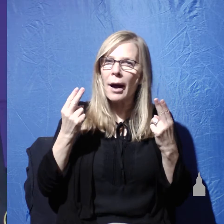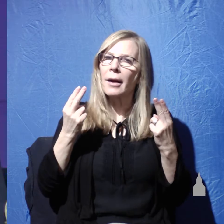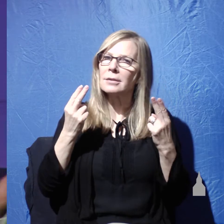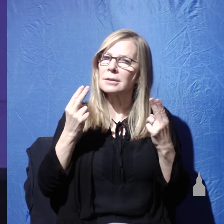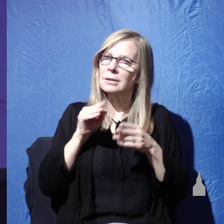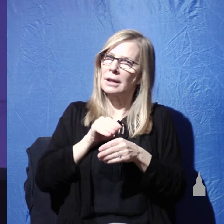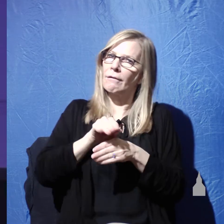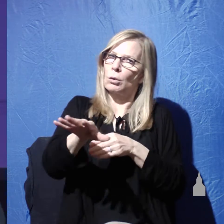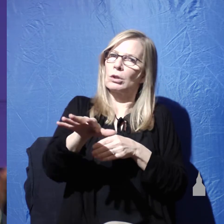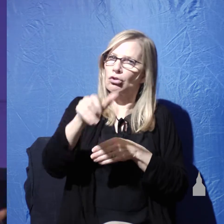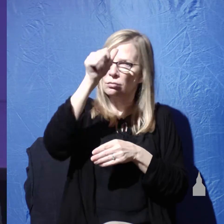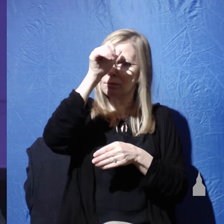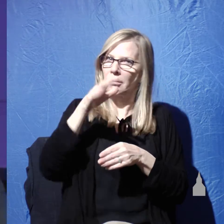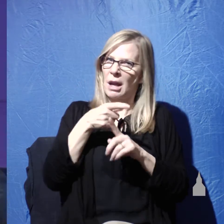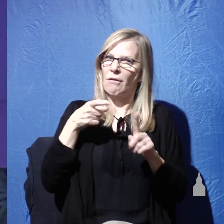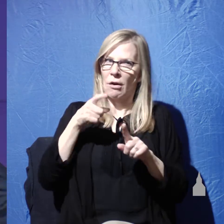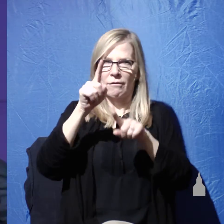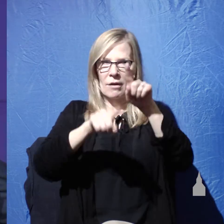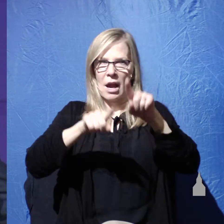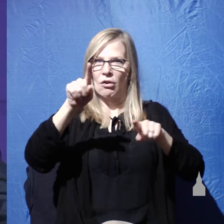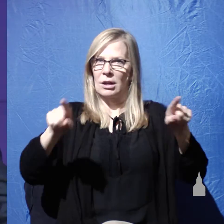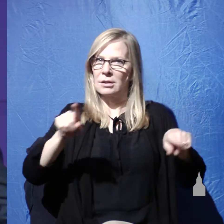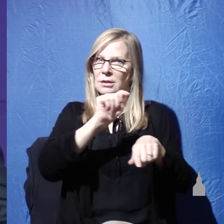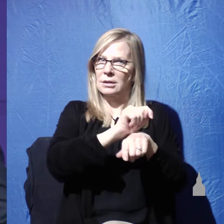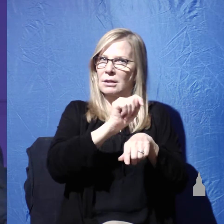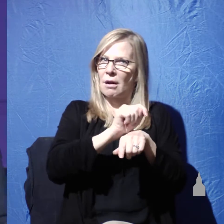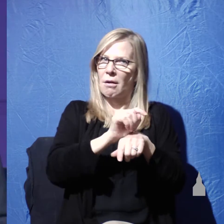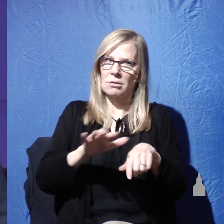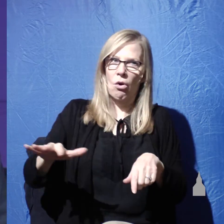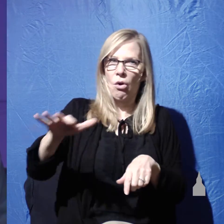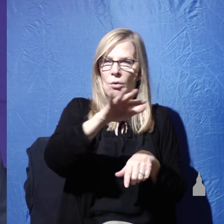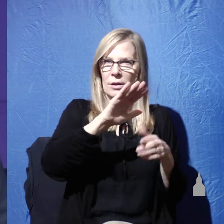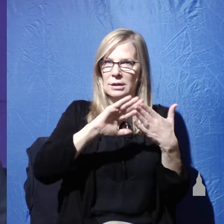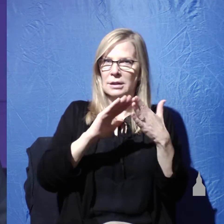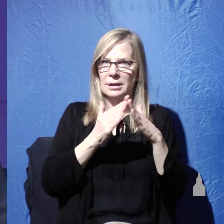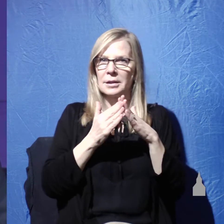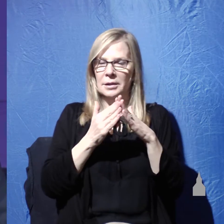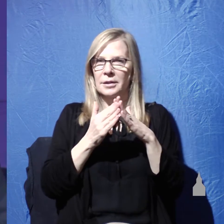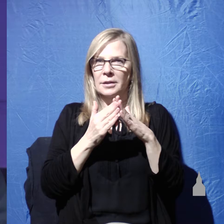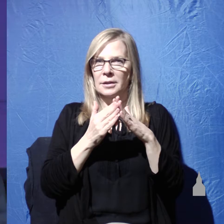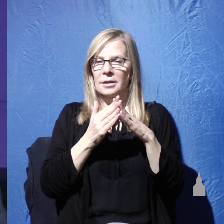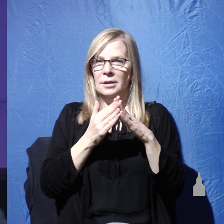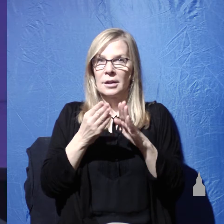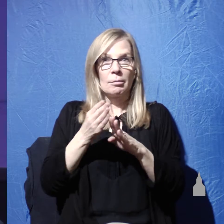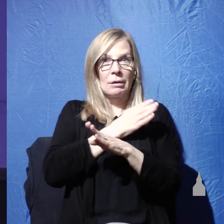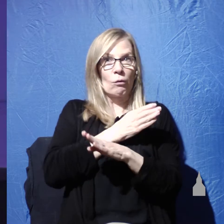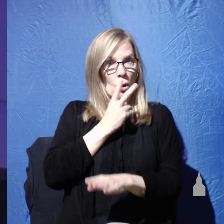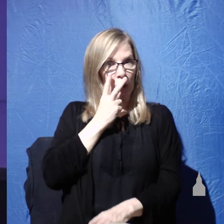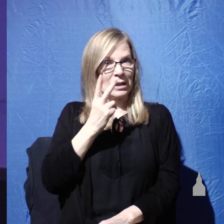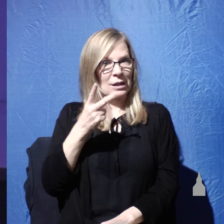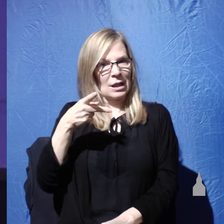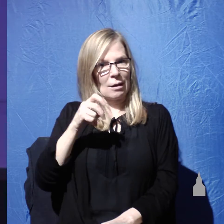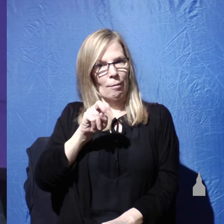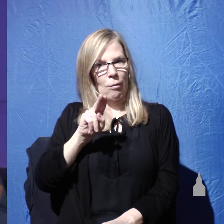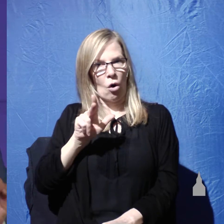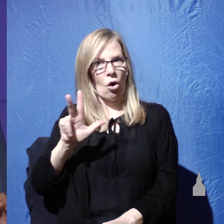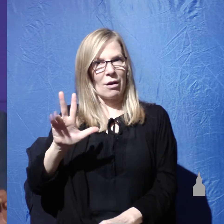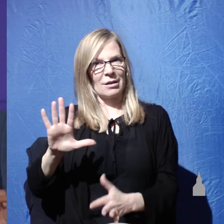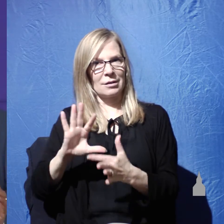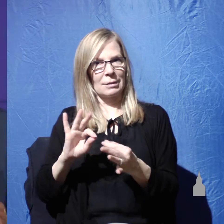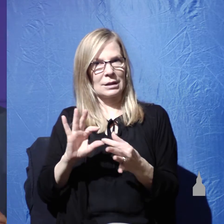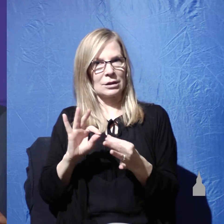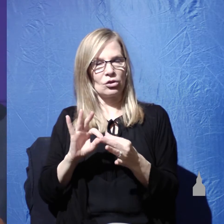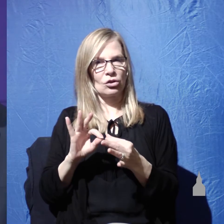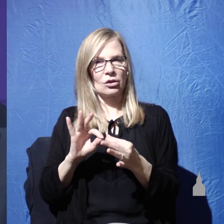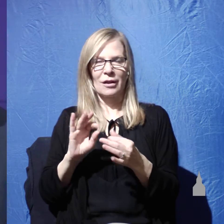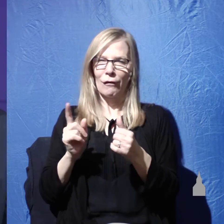influential men from these various synagogues around the city. And before we look at what Paul had to say to these men, I want you to notice